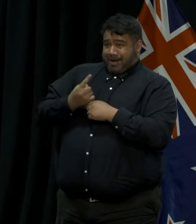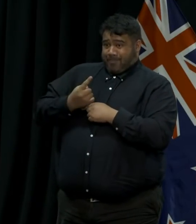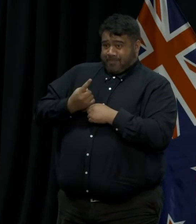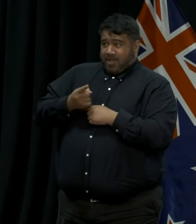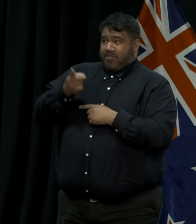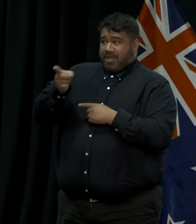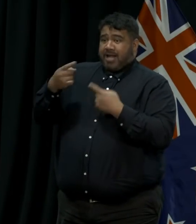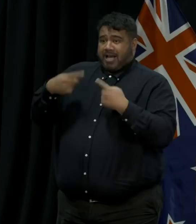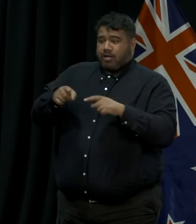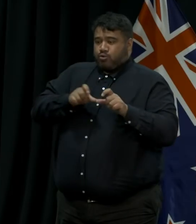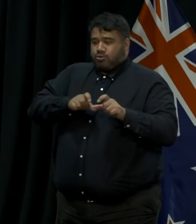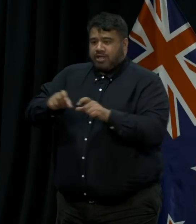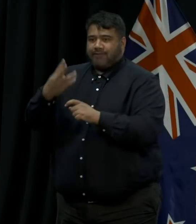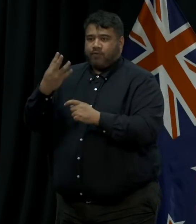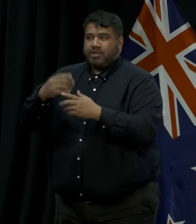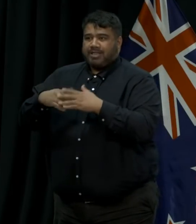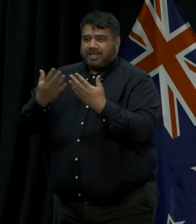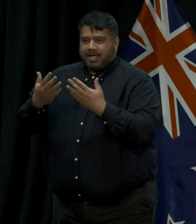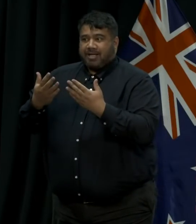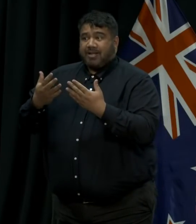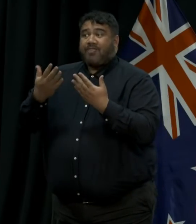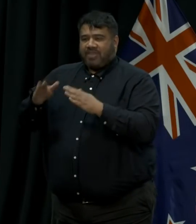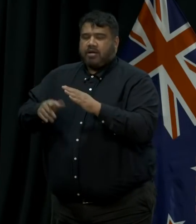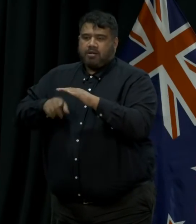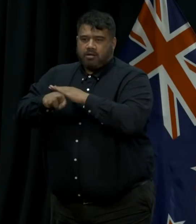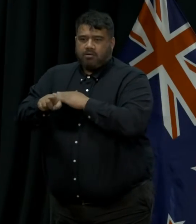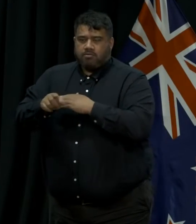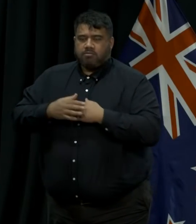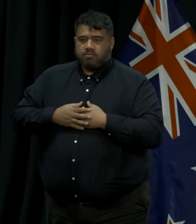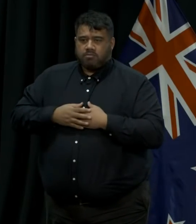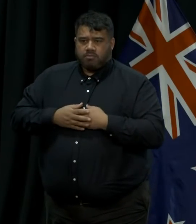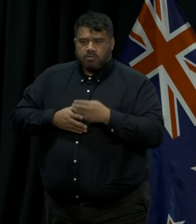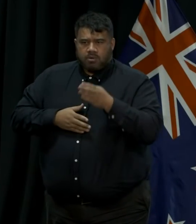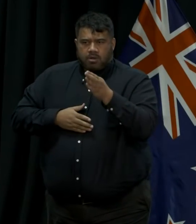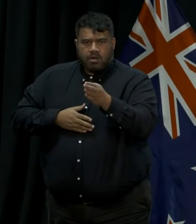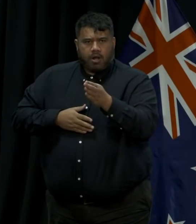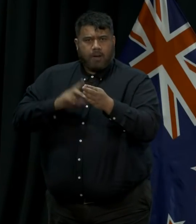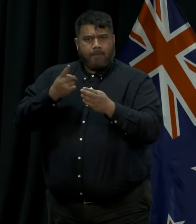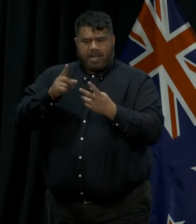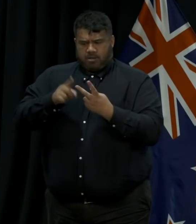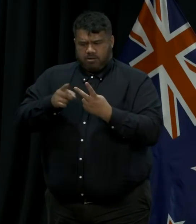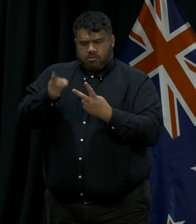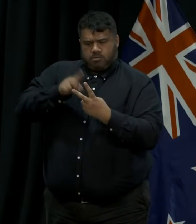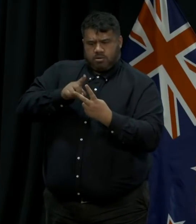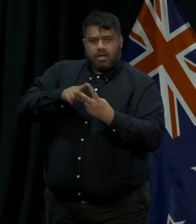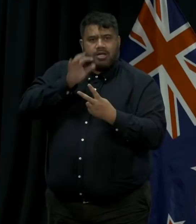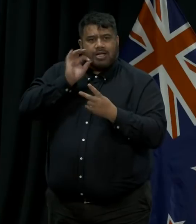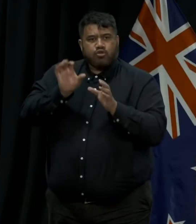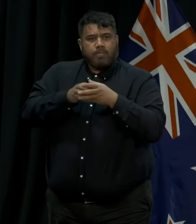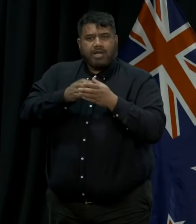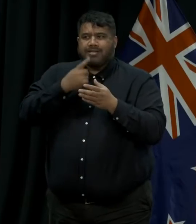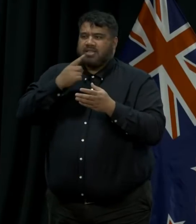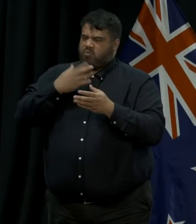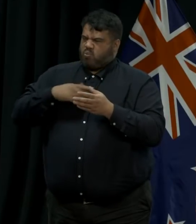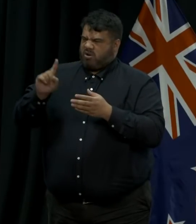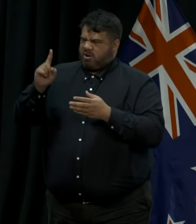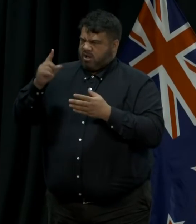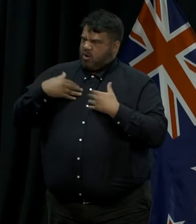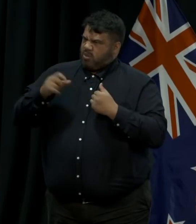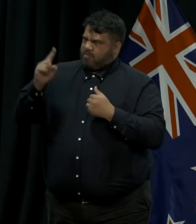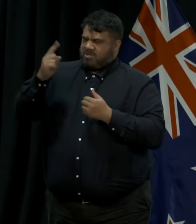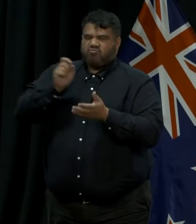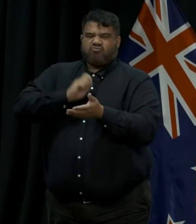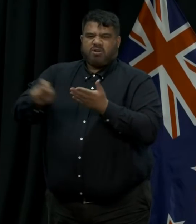those facilities for 14 days. Resignation call for the Health Minister to take Yeah. responsibility. Oh, look, on that, you know,